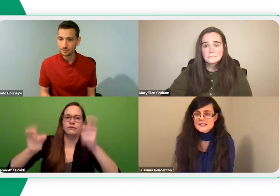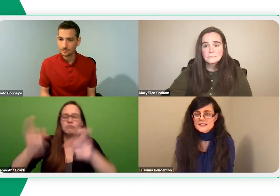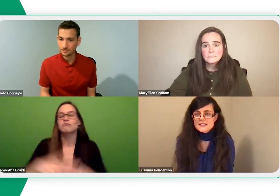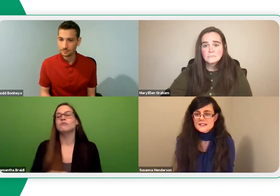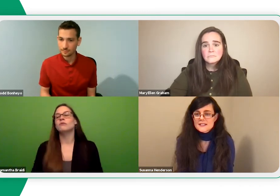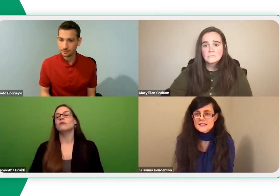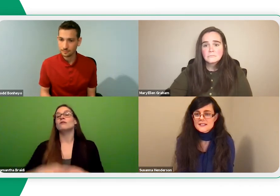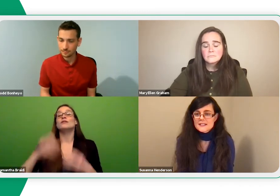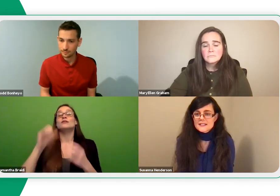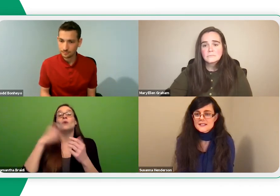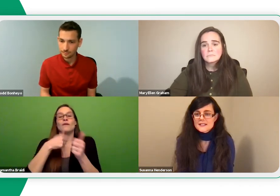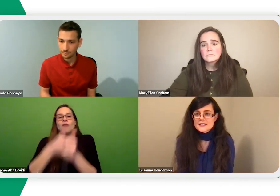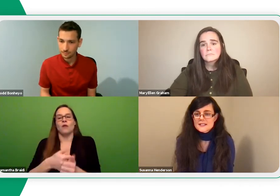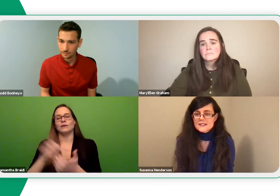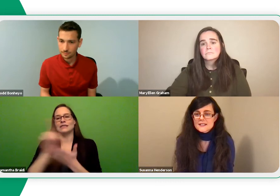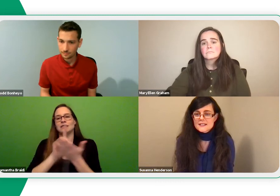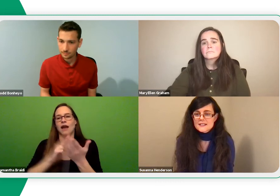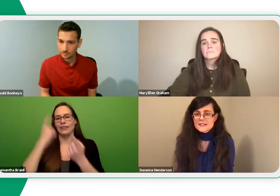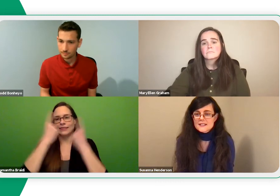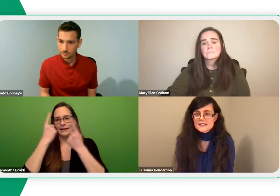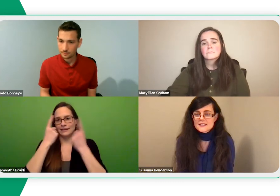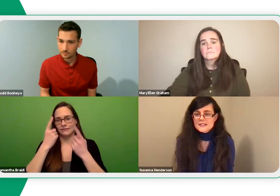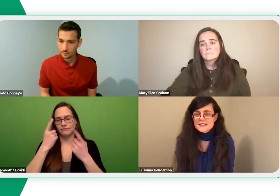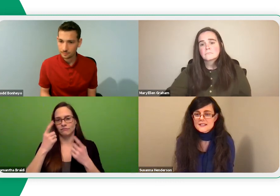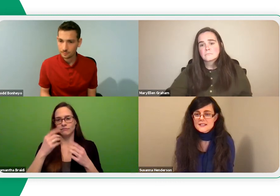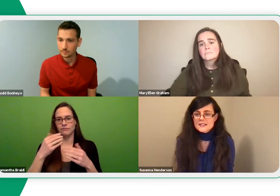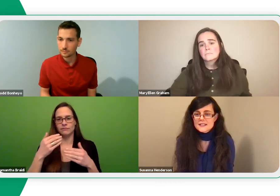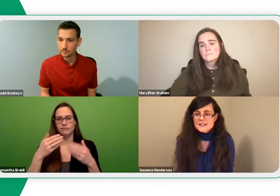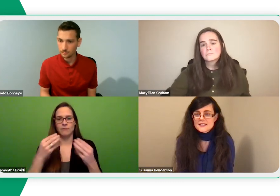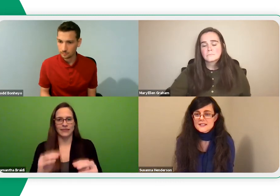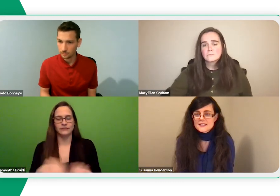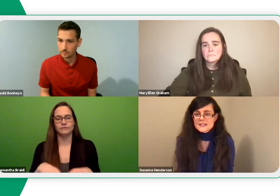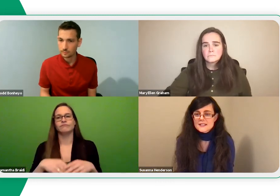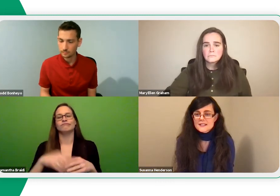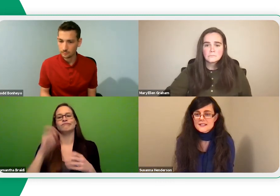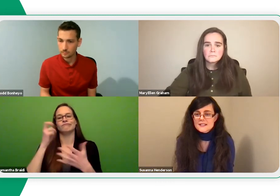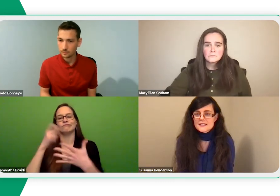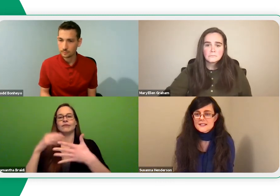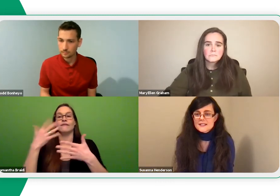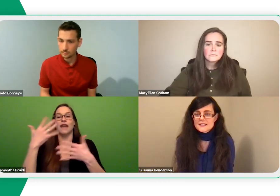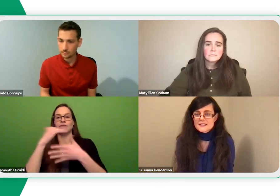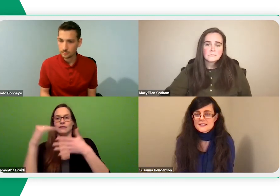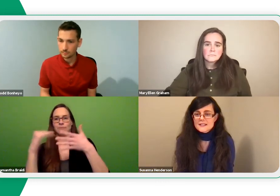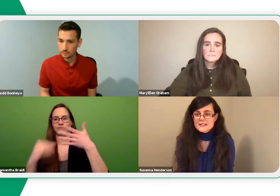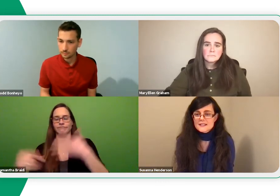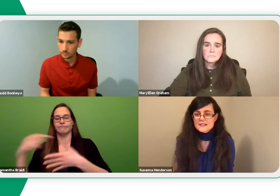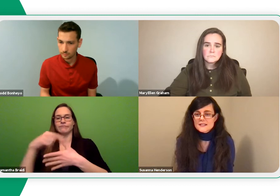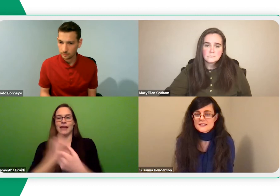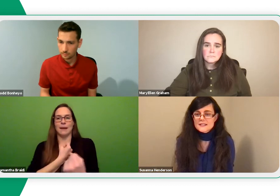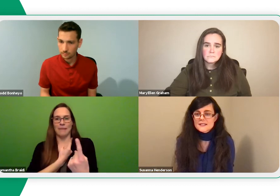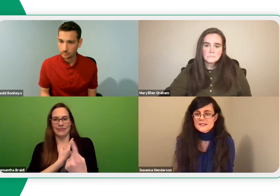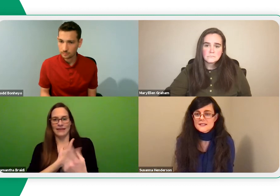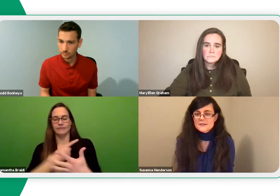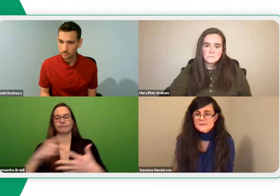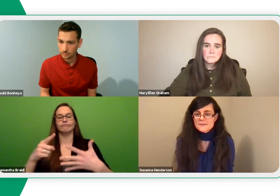They had an old program out of the 80s, which is 30 years ago. And so they followed or used a